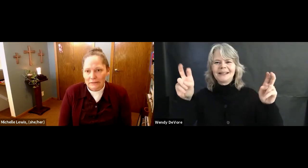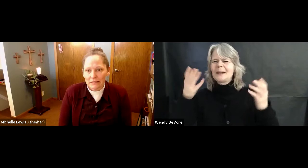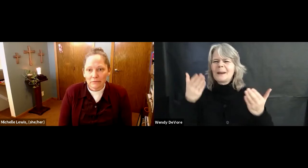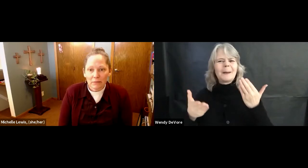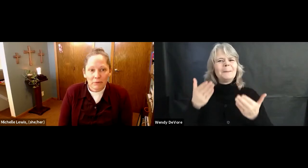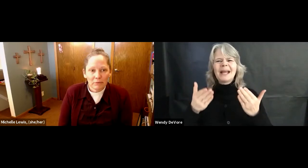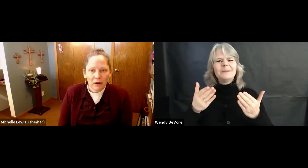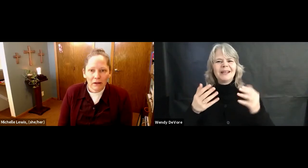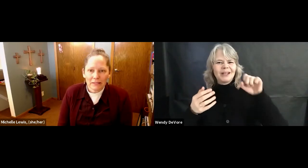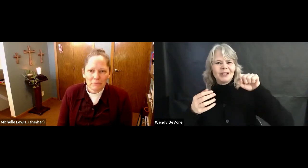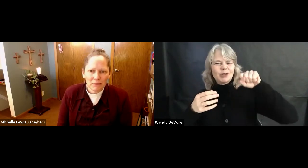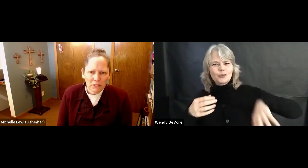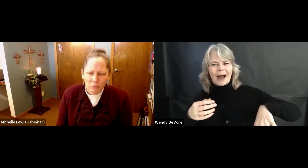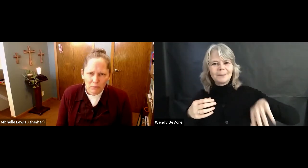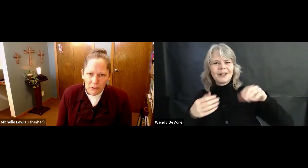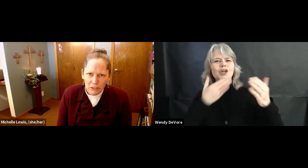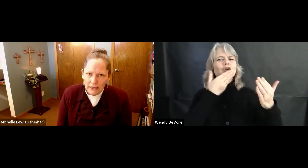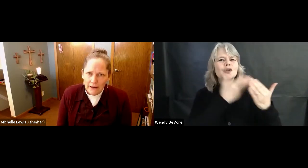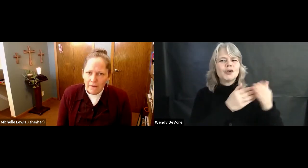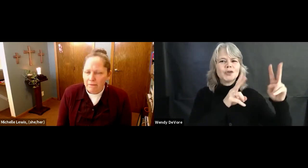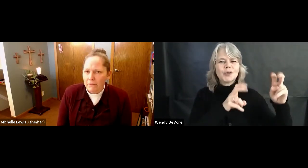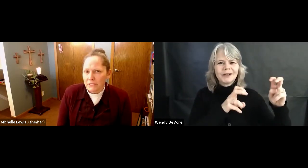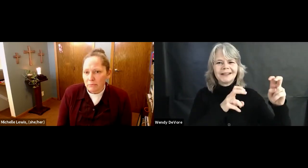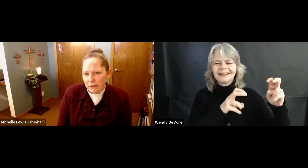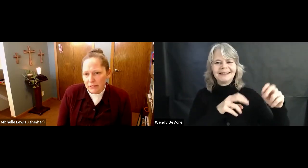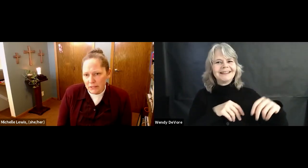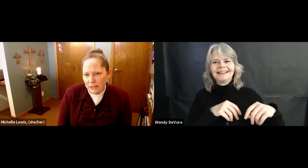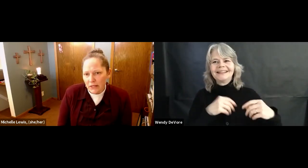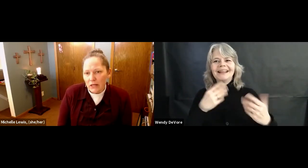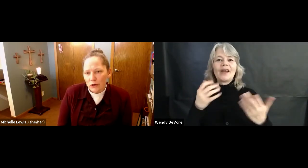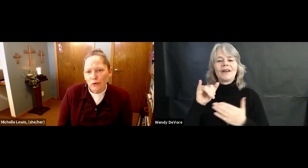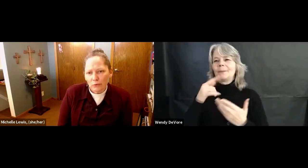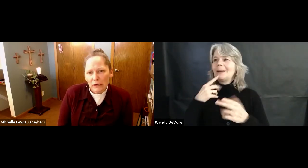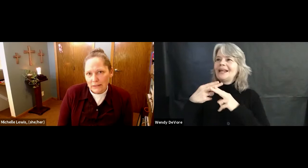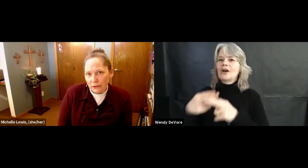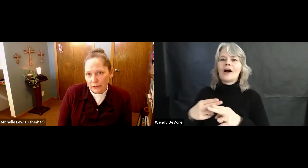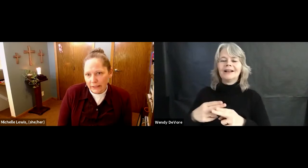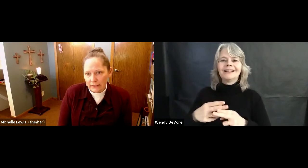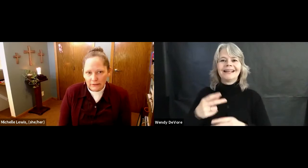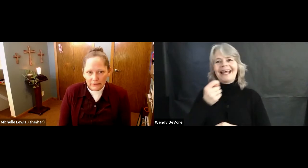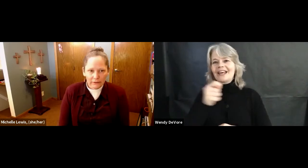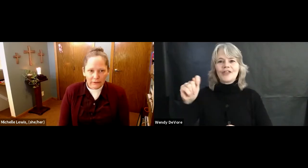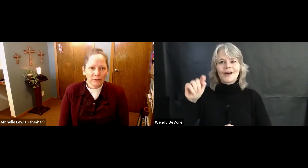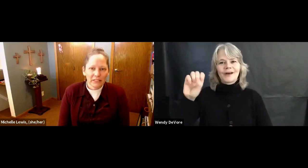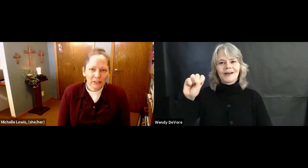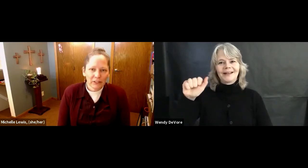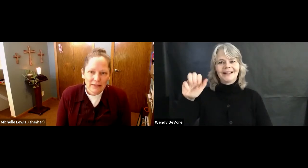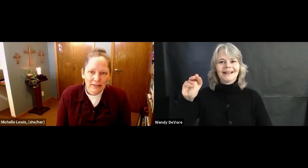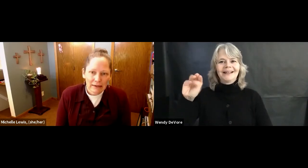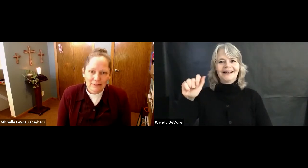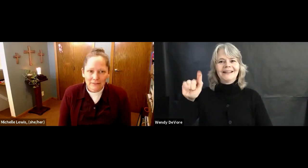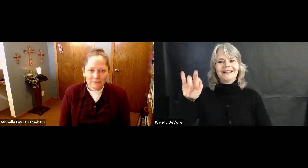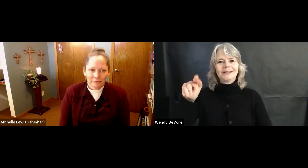call it, some people call it something much more bulky, the Samaritan who was good or who did